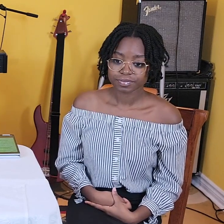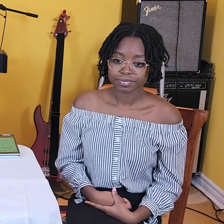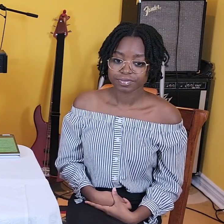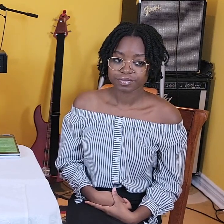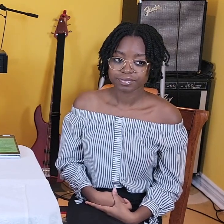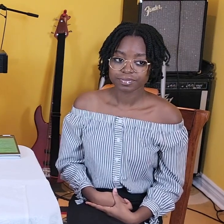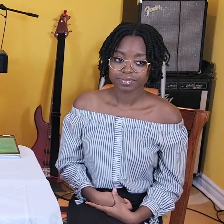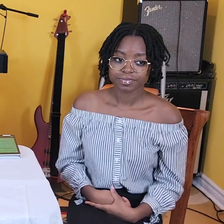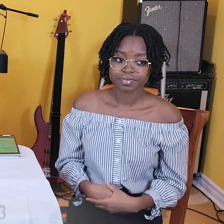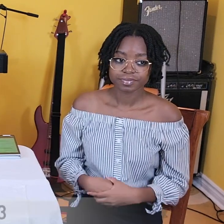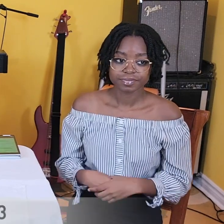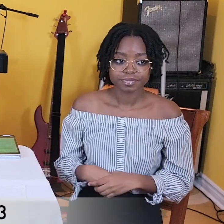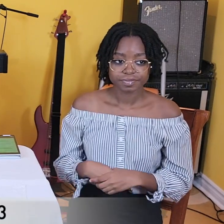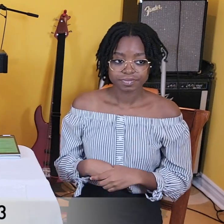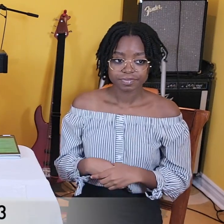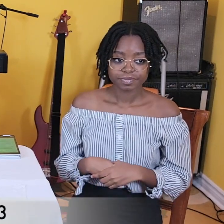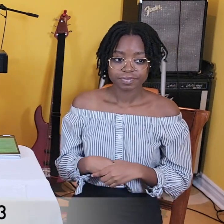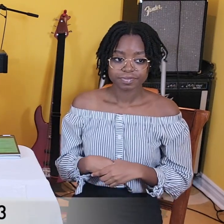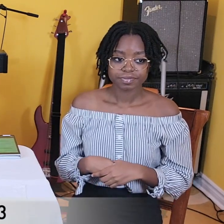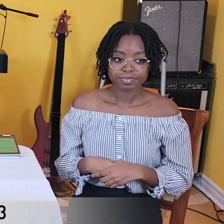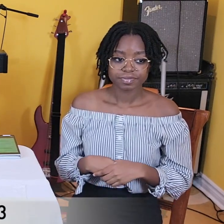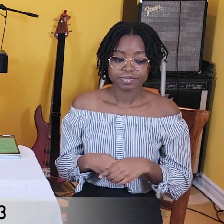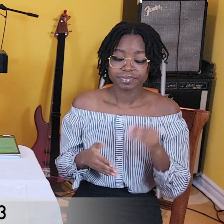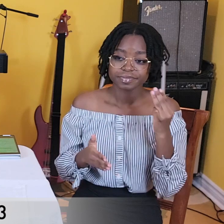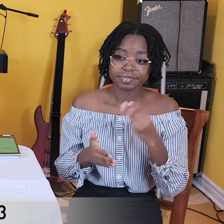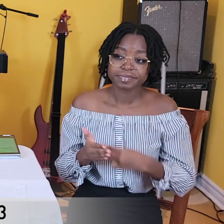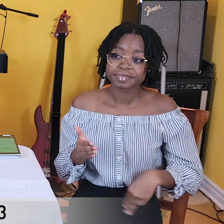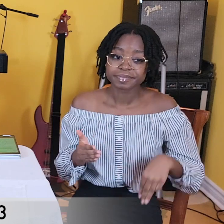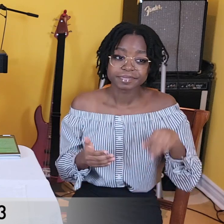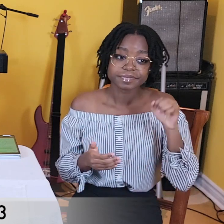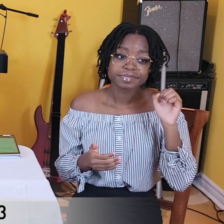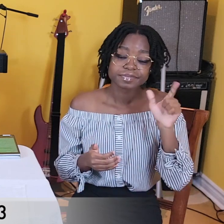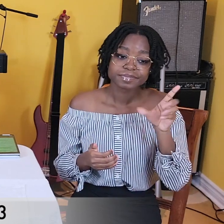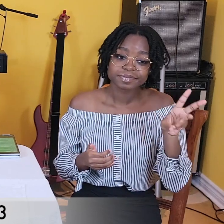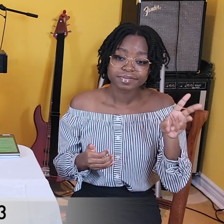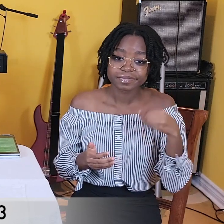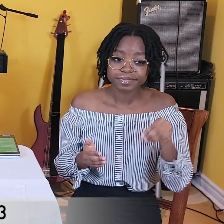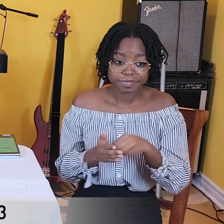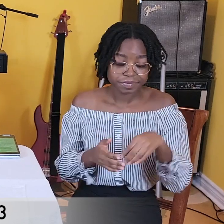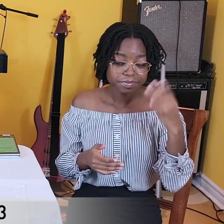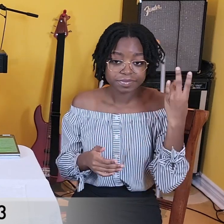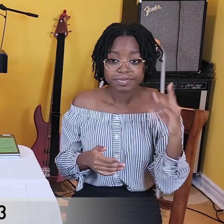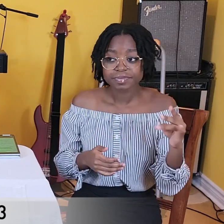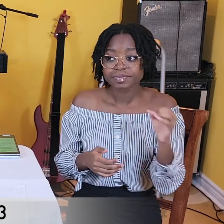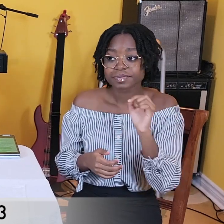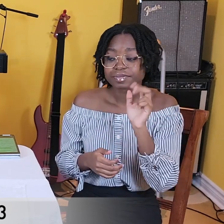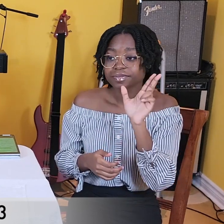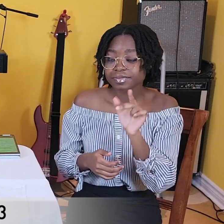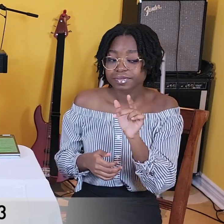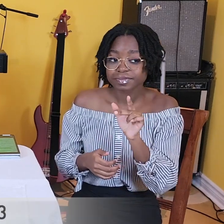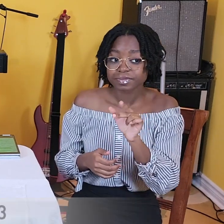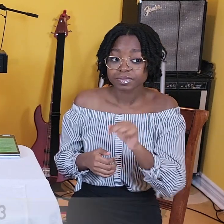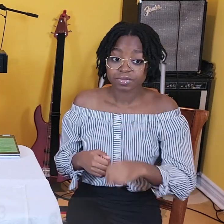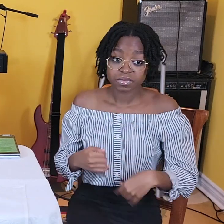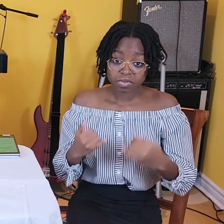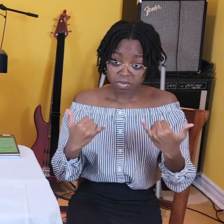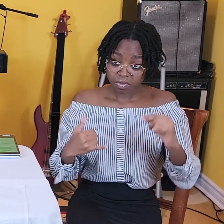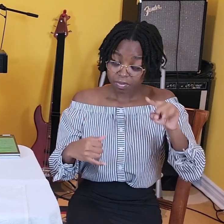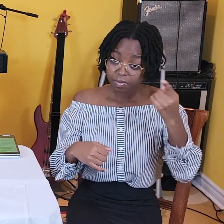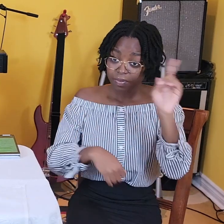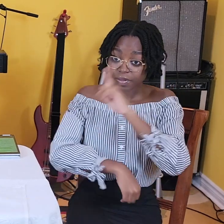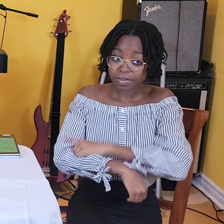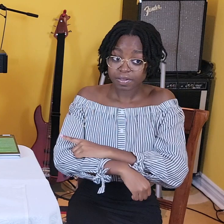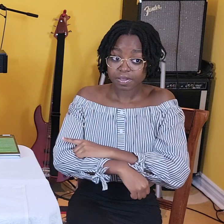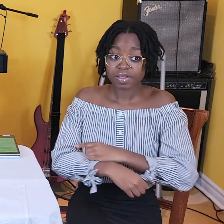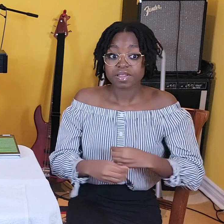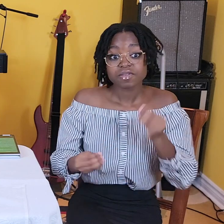23. Matthew chapter 26, verse 17 to 23. Now, on the first day of the Feast of Unleavened Bread,